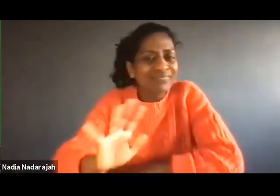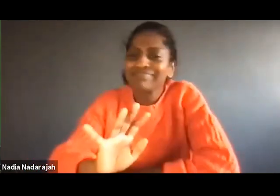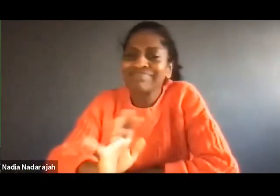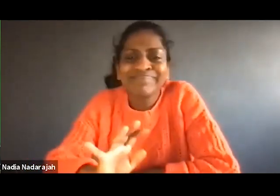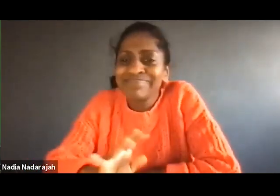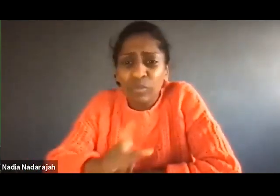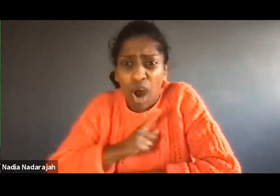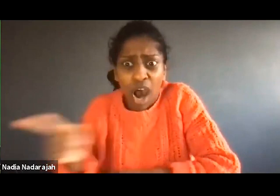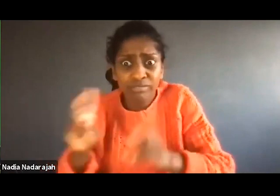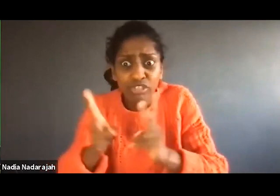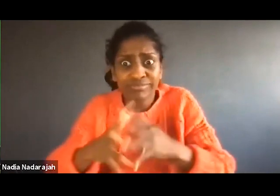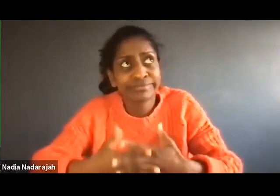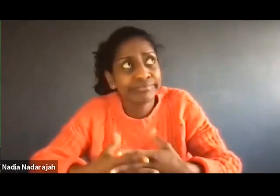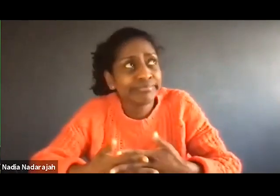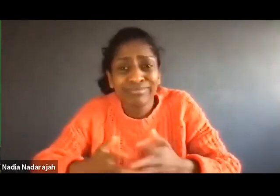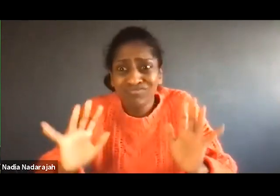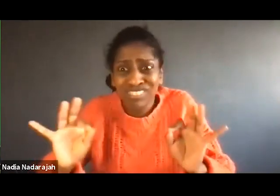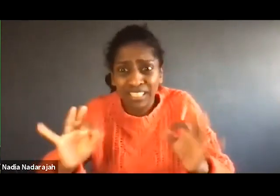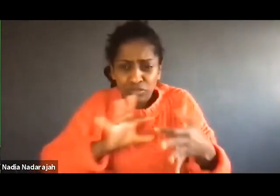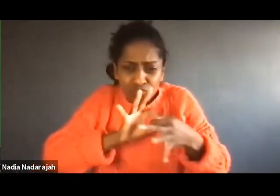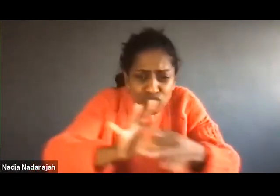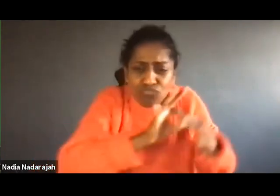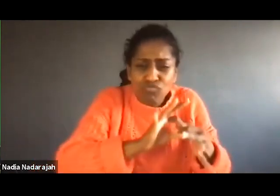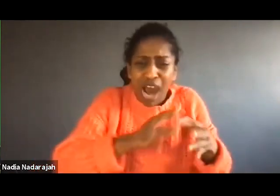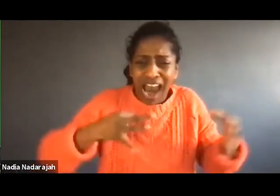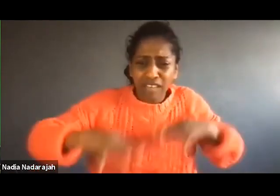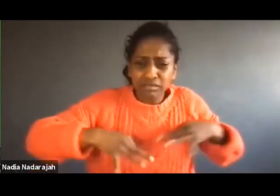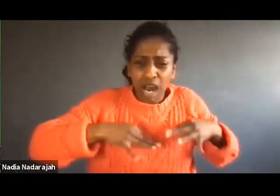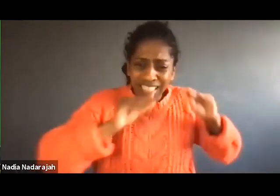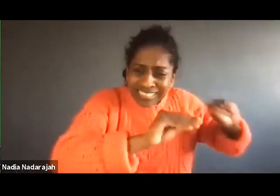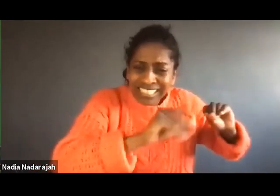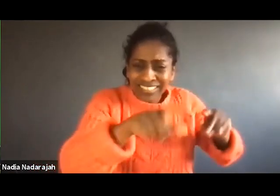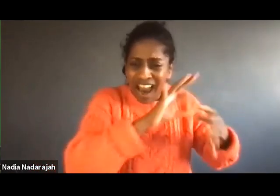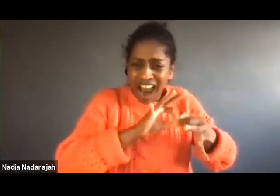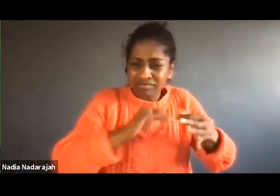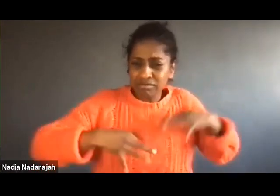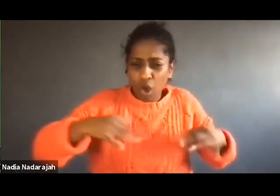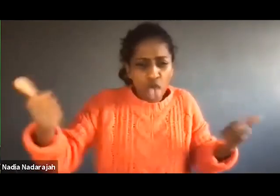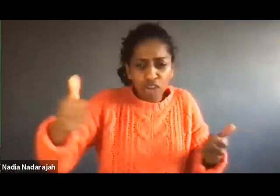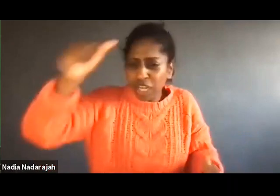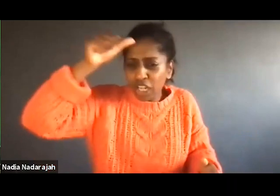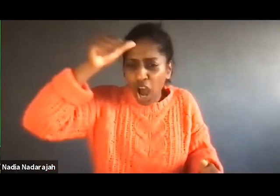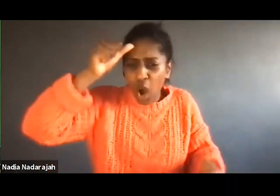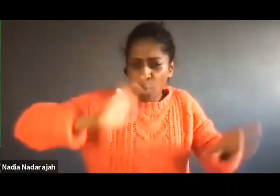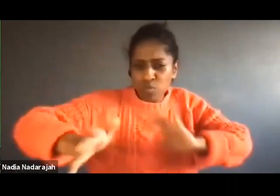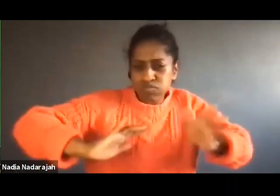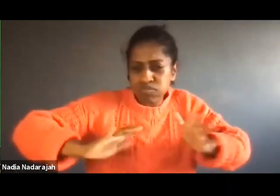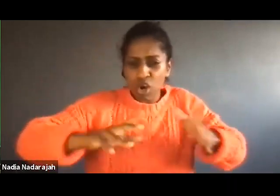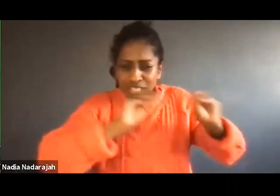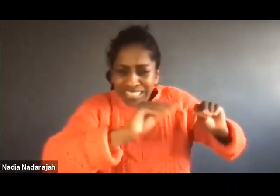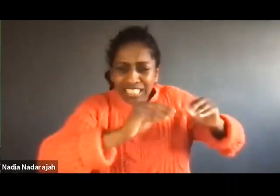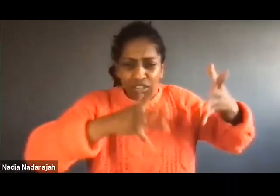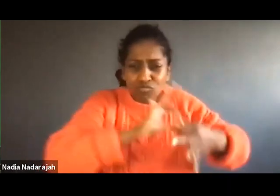working on stage, you don't need to book interpreters for that, because you're there as an actor, as a professional on